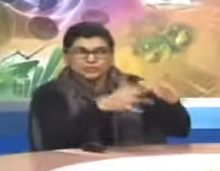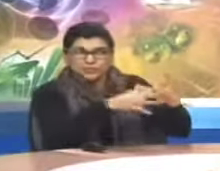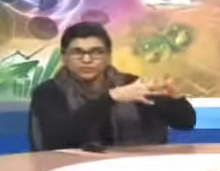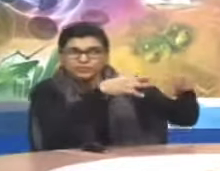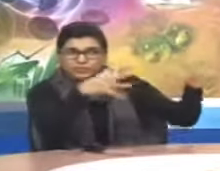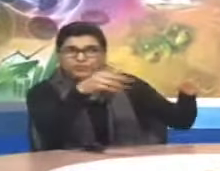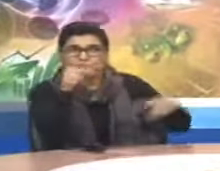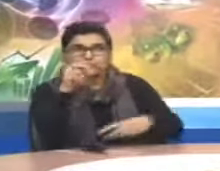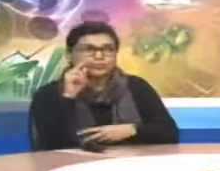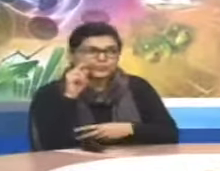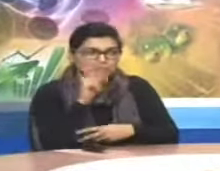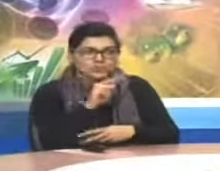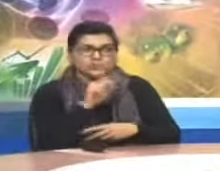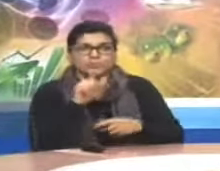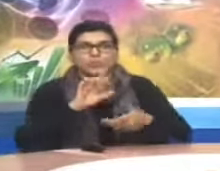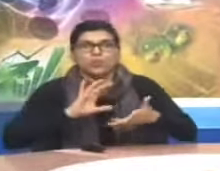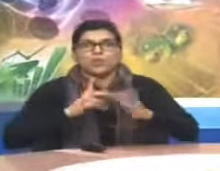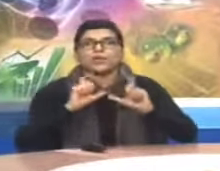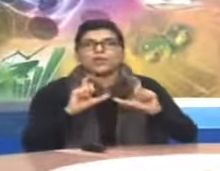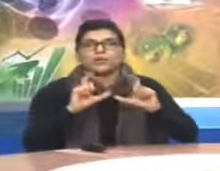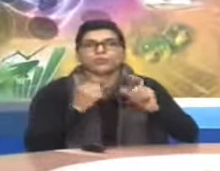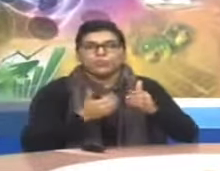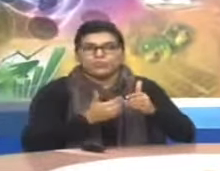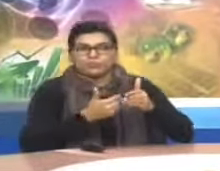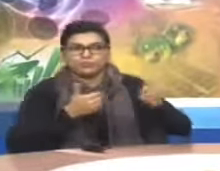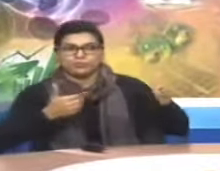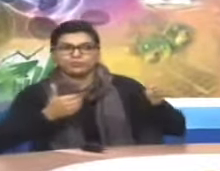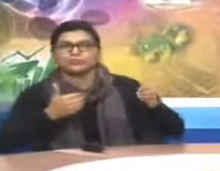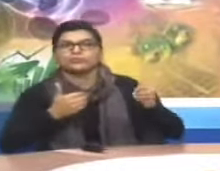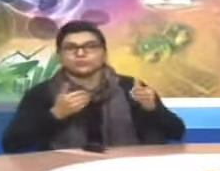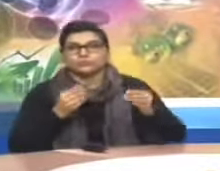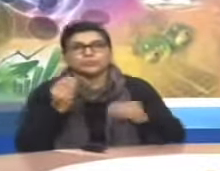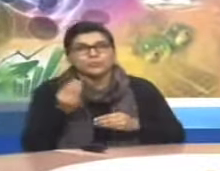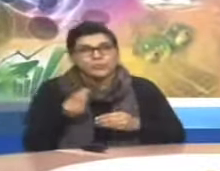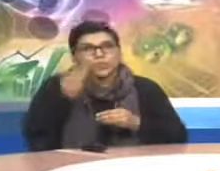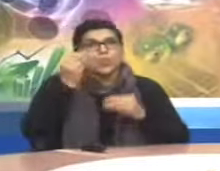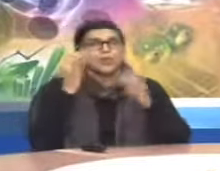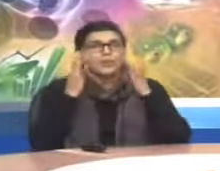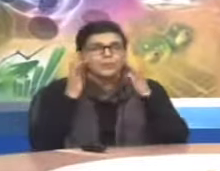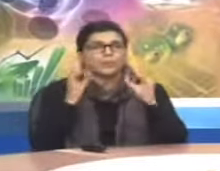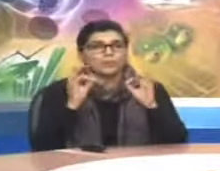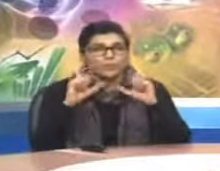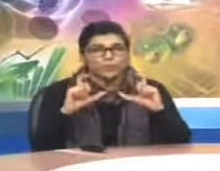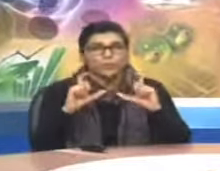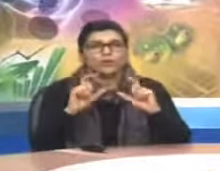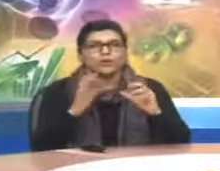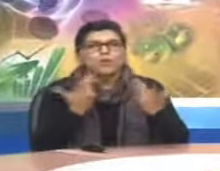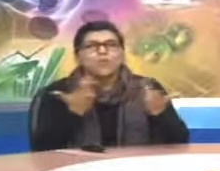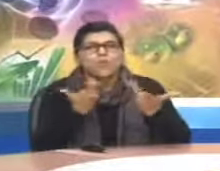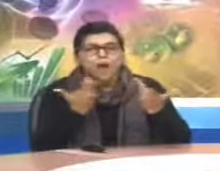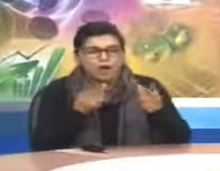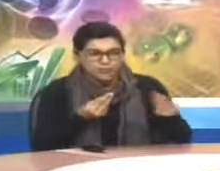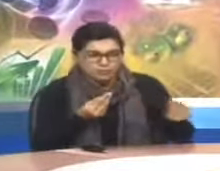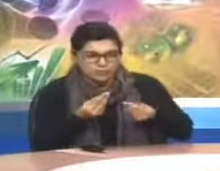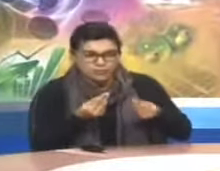We all must be careful to be away from those biomedical